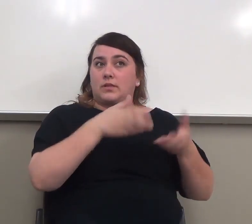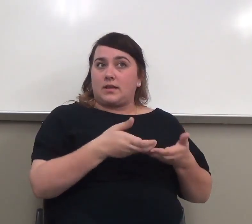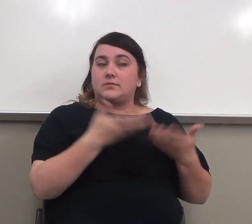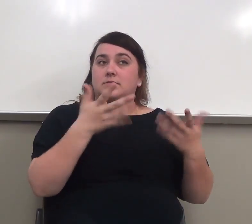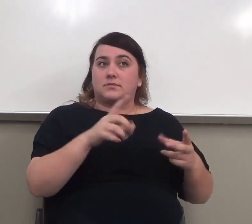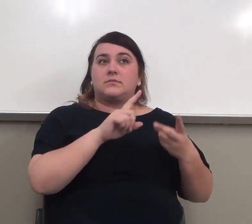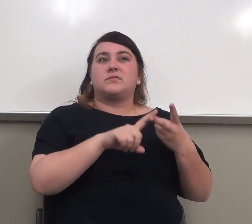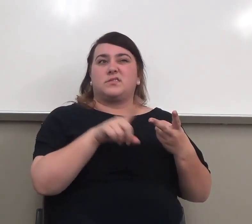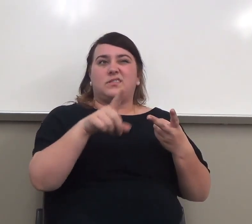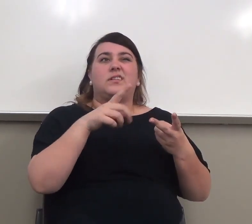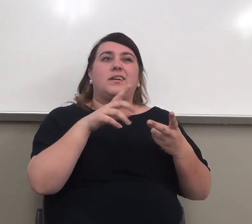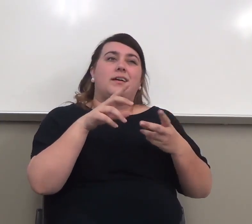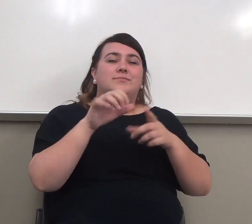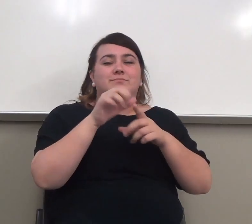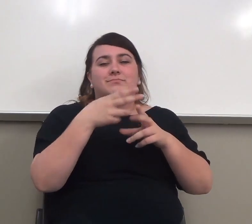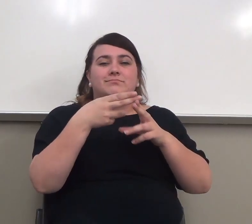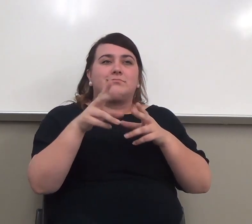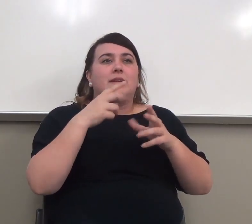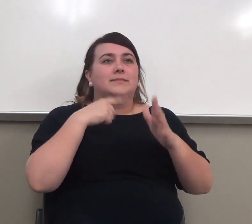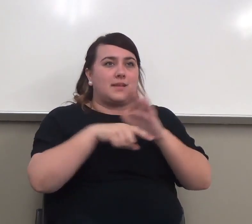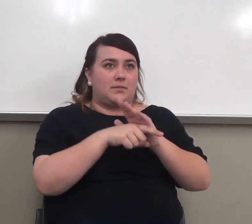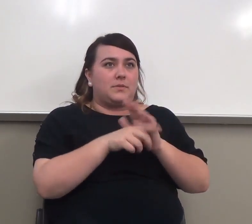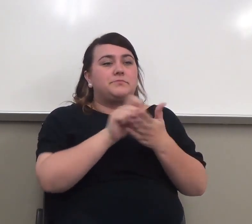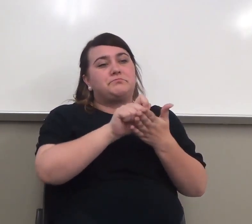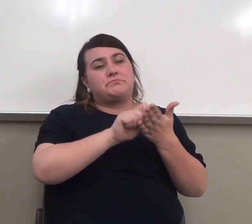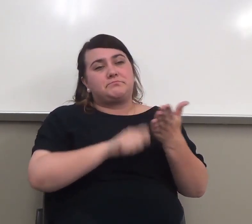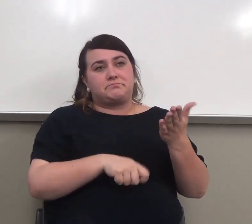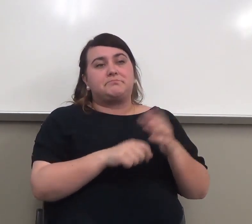change the one that's online. Okay.